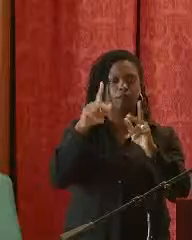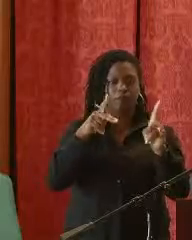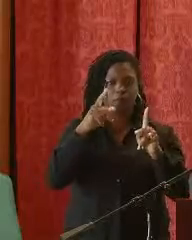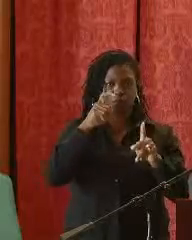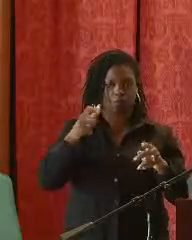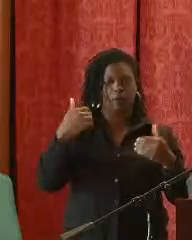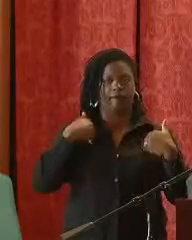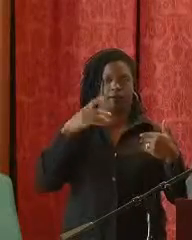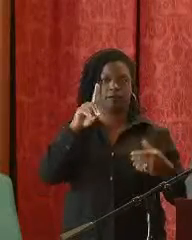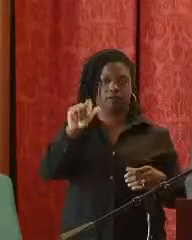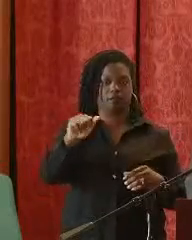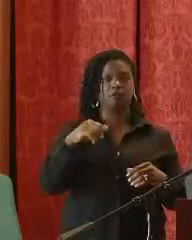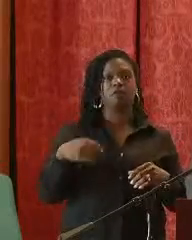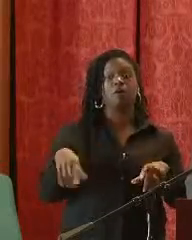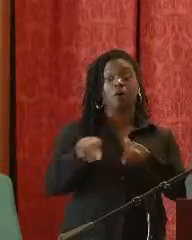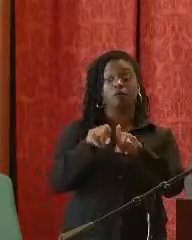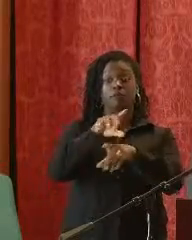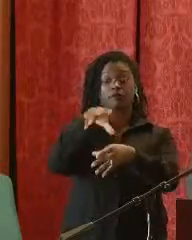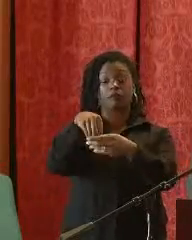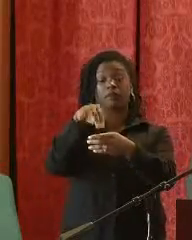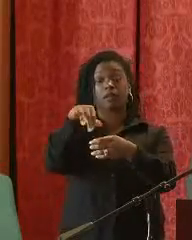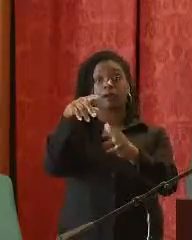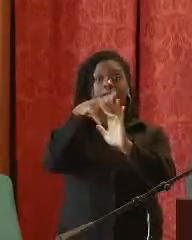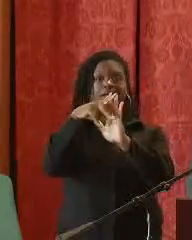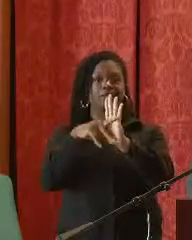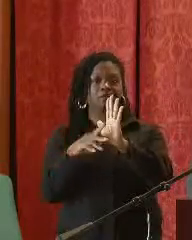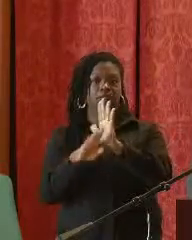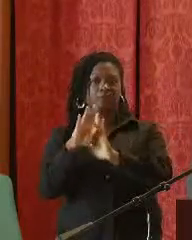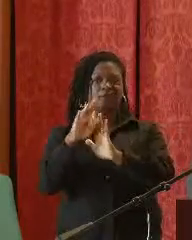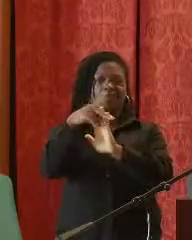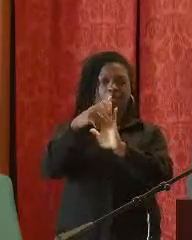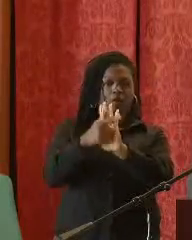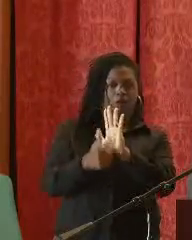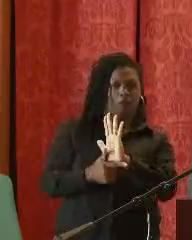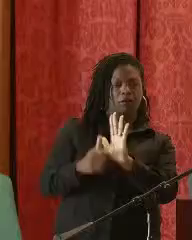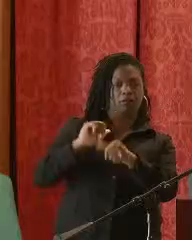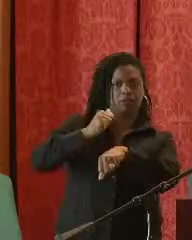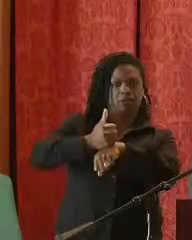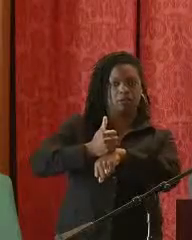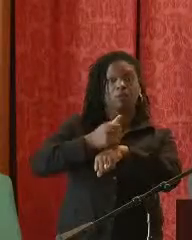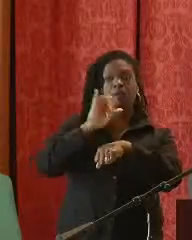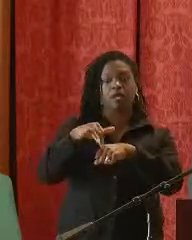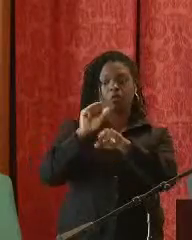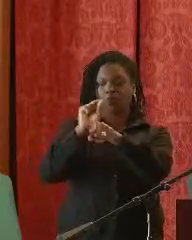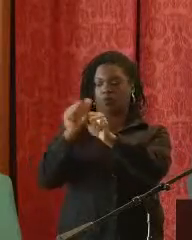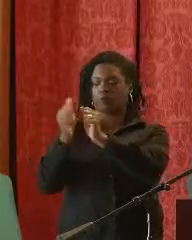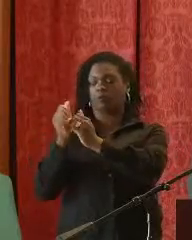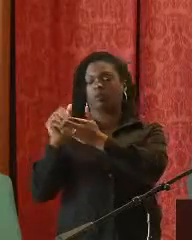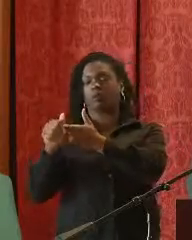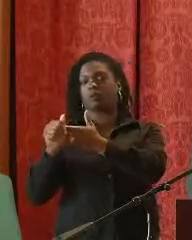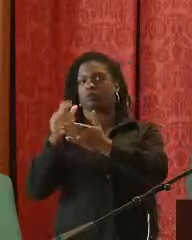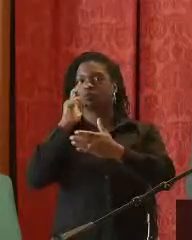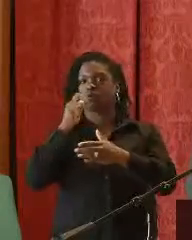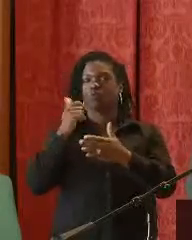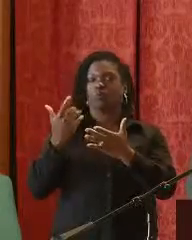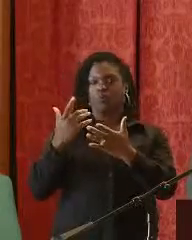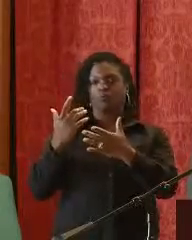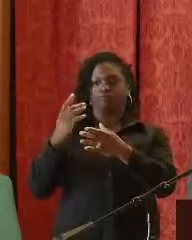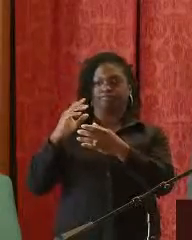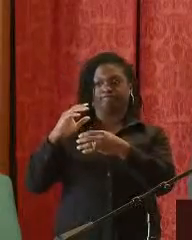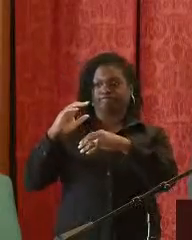was also involved in policy development at the national level, and she worked with leaders who helped formulate the Americans with Disabilities Act into federal